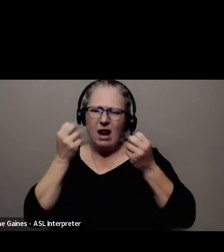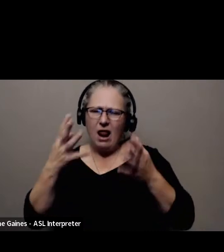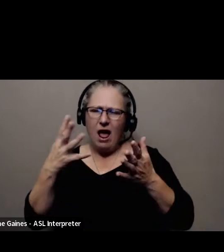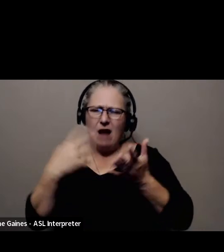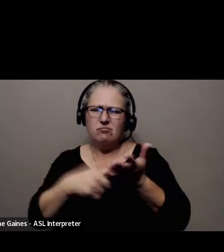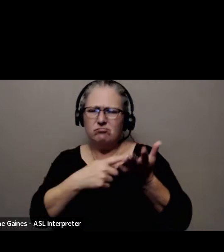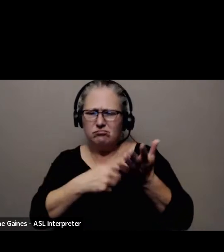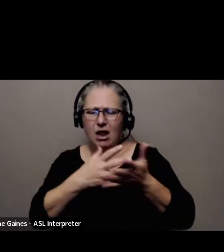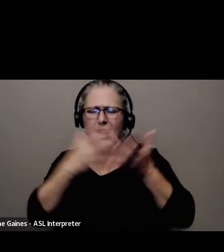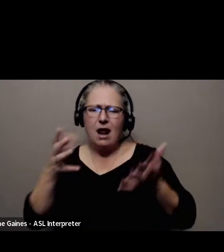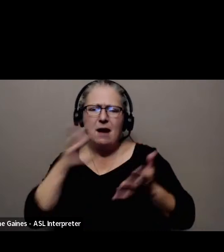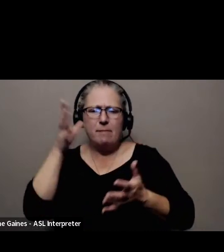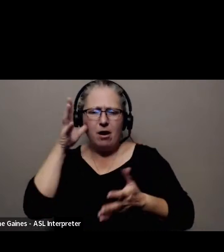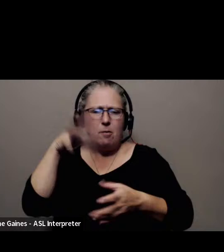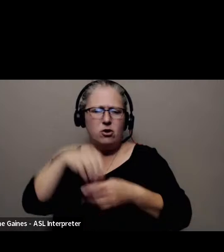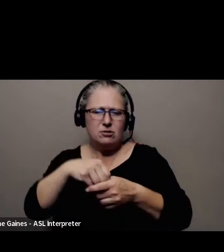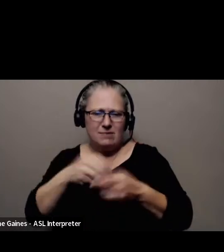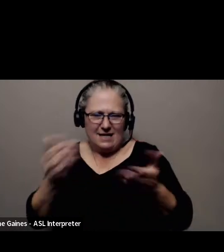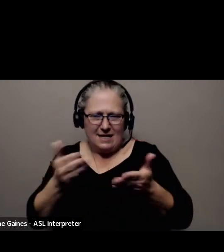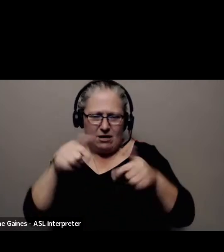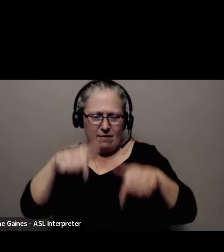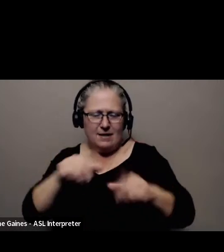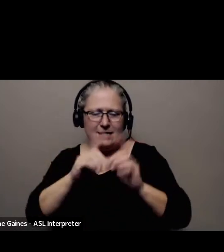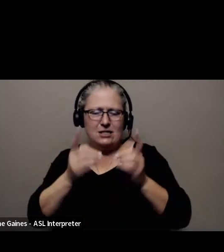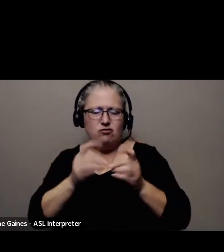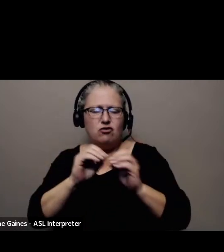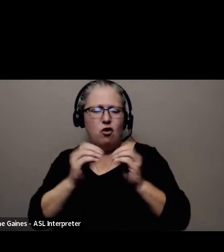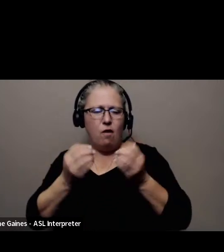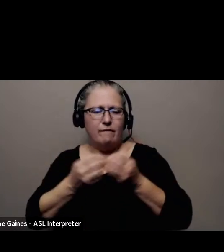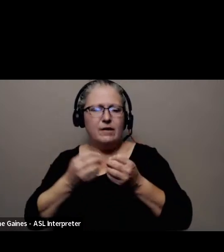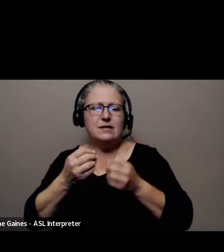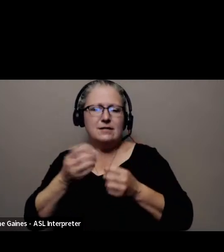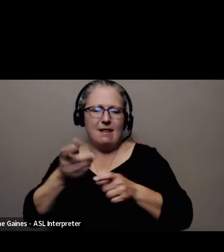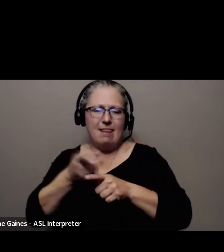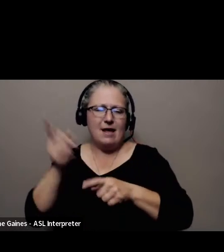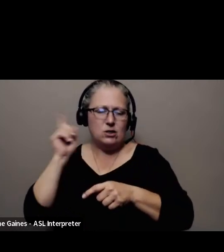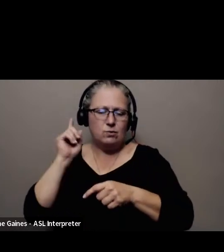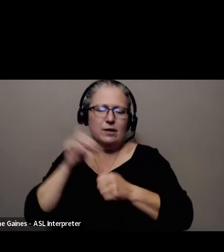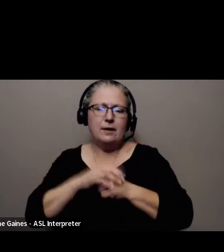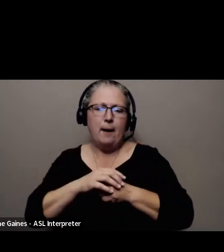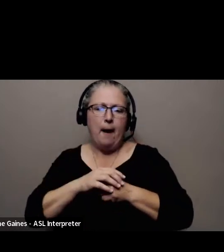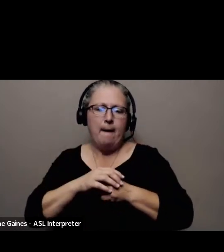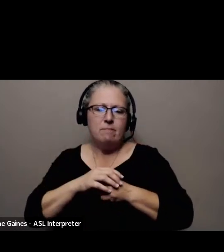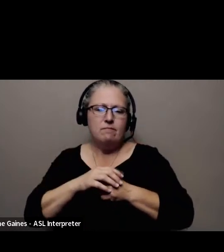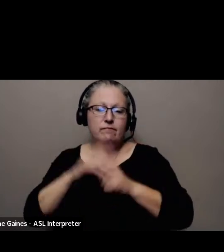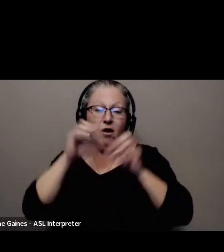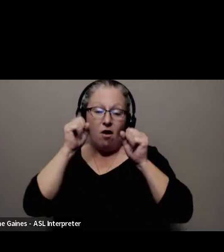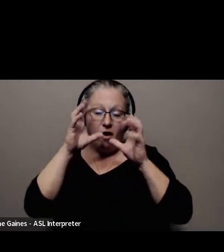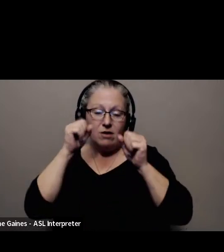a lot of parent participation was right here in the district office. That was last week. It